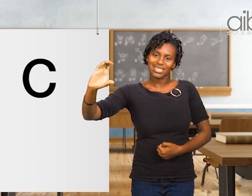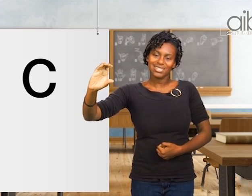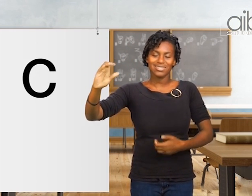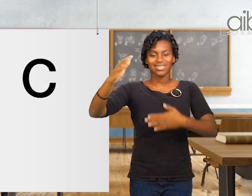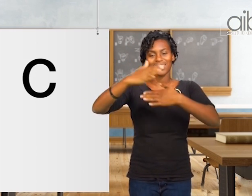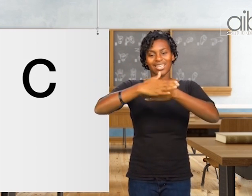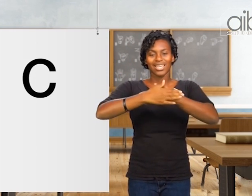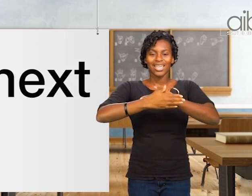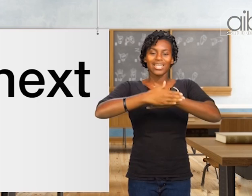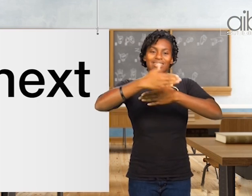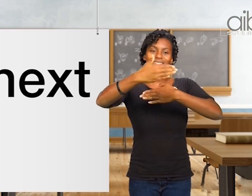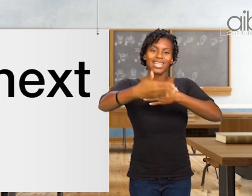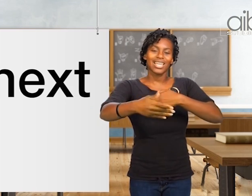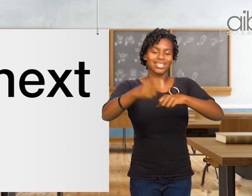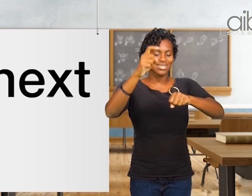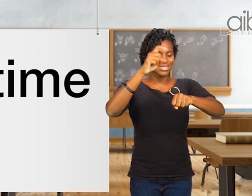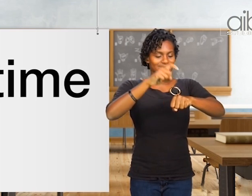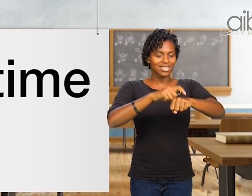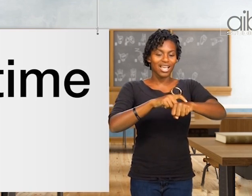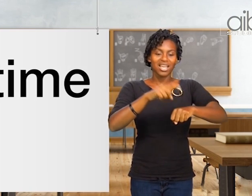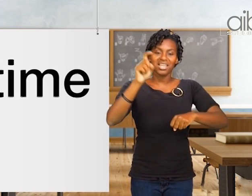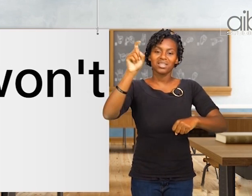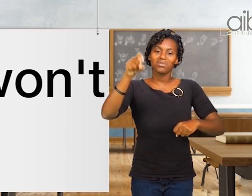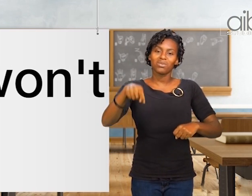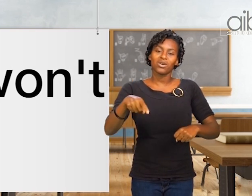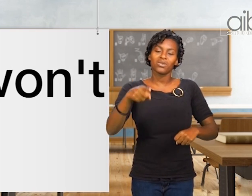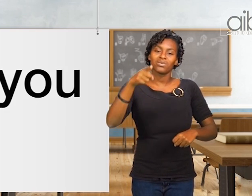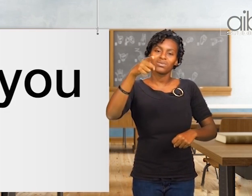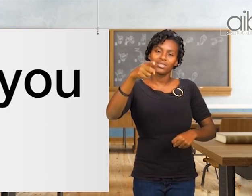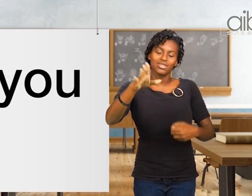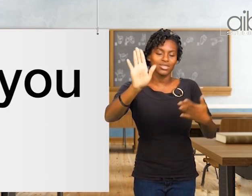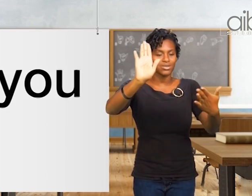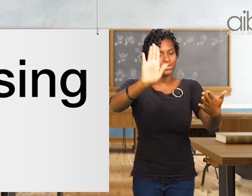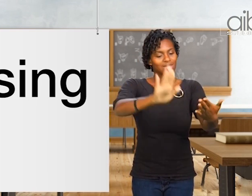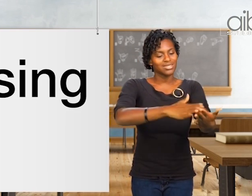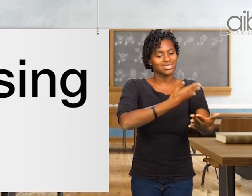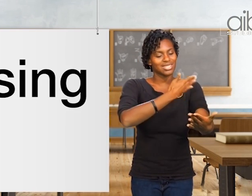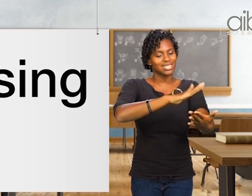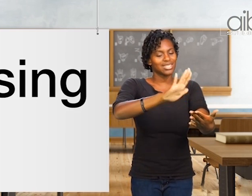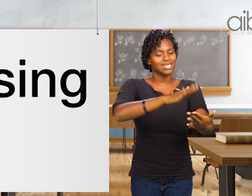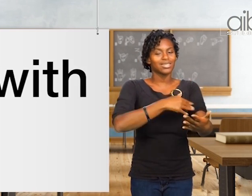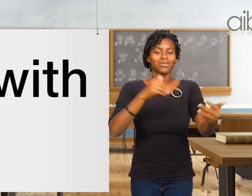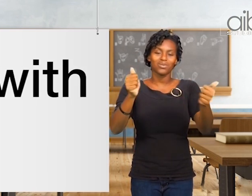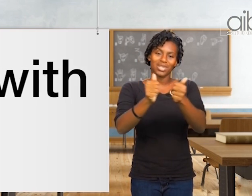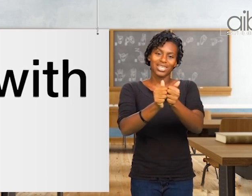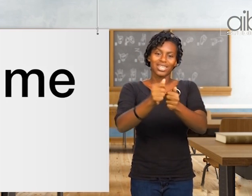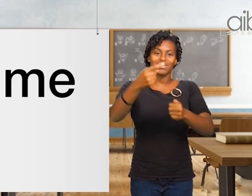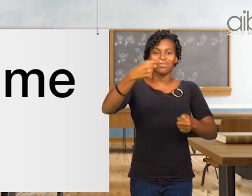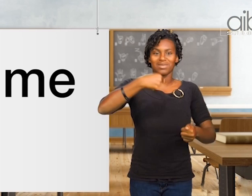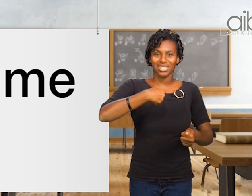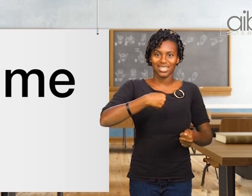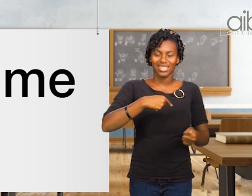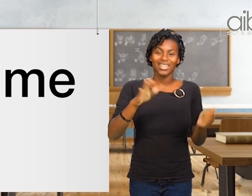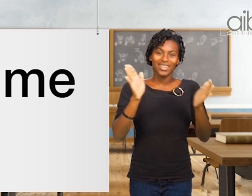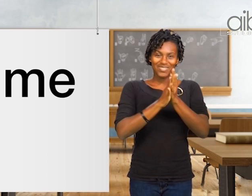ABCs. Next time won't you sing with me?